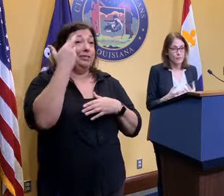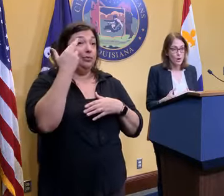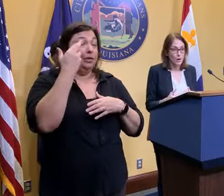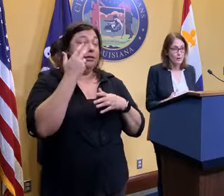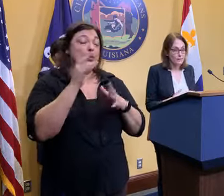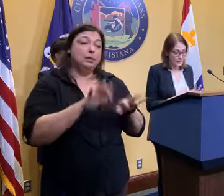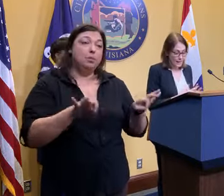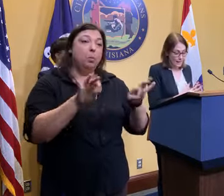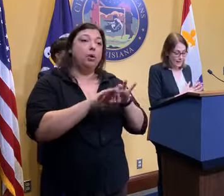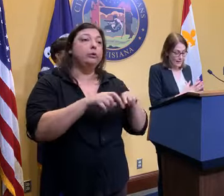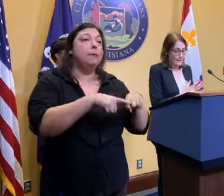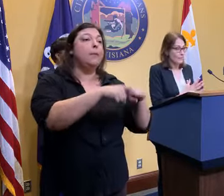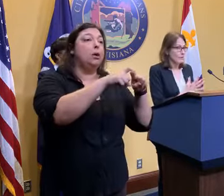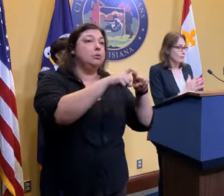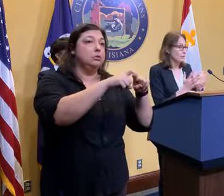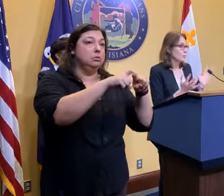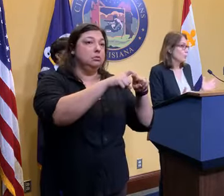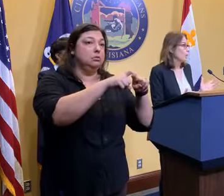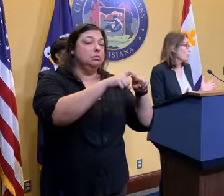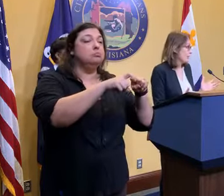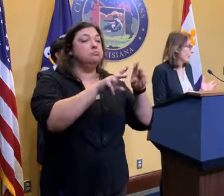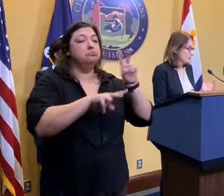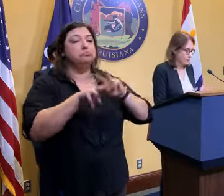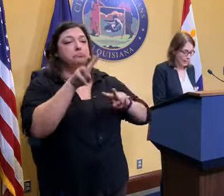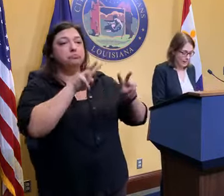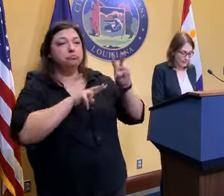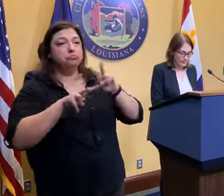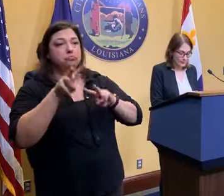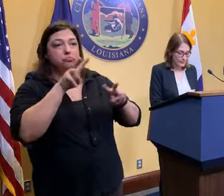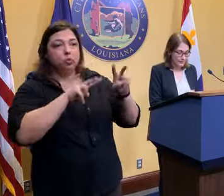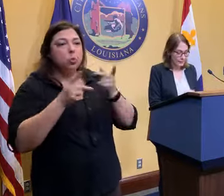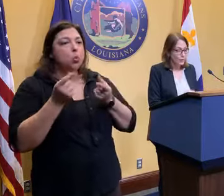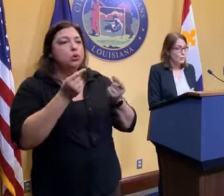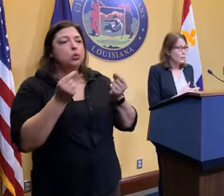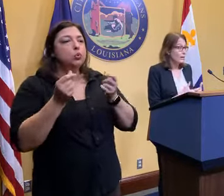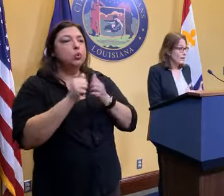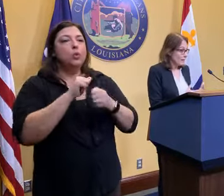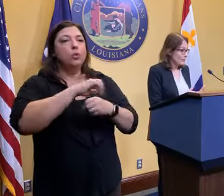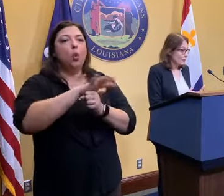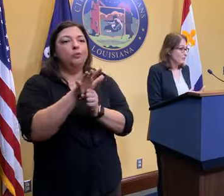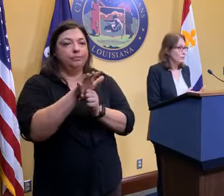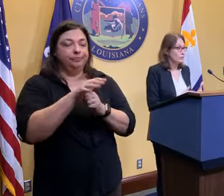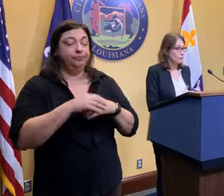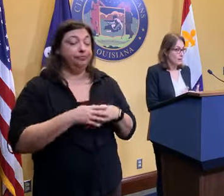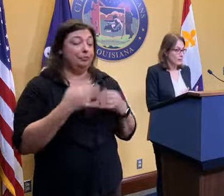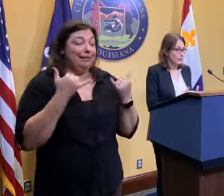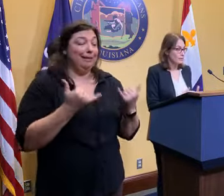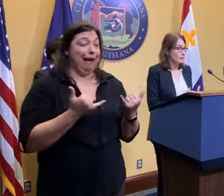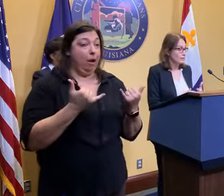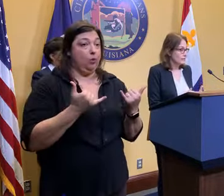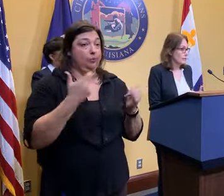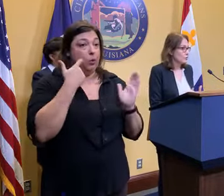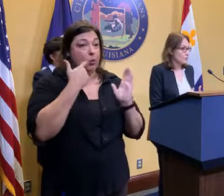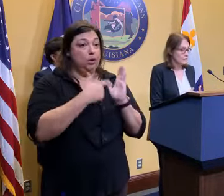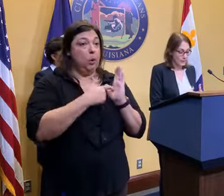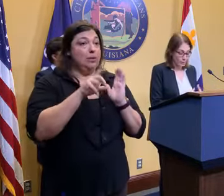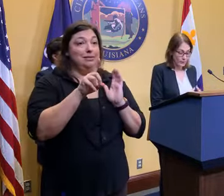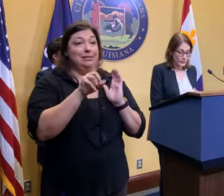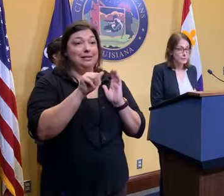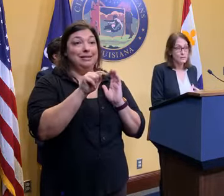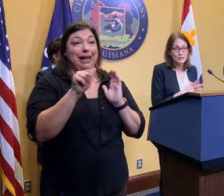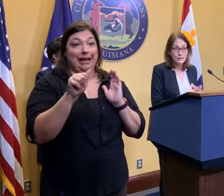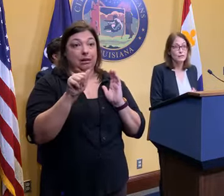for us to pause and examine what would happen to our cases. Right now, the data trends